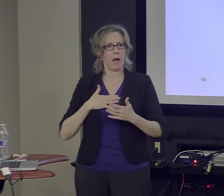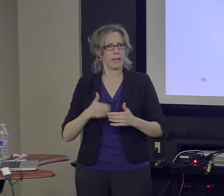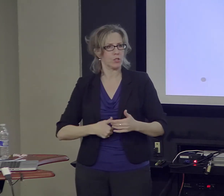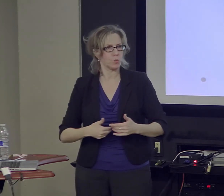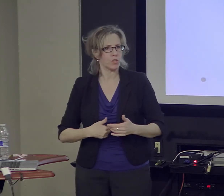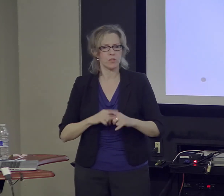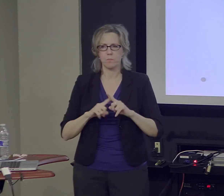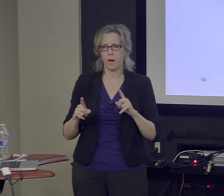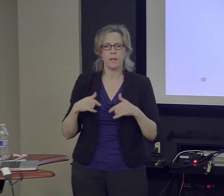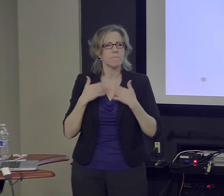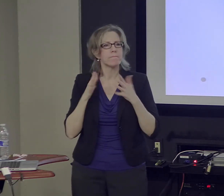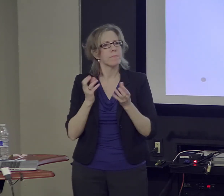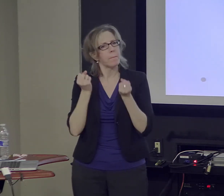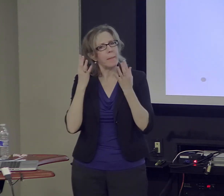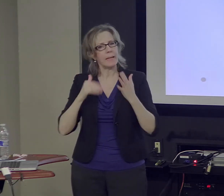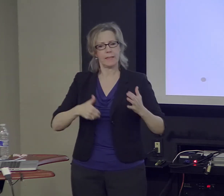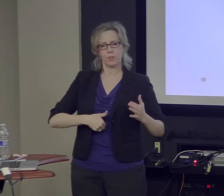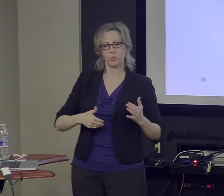native signers, as well as